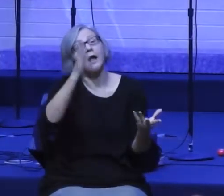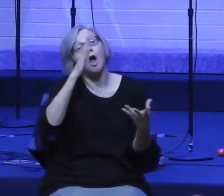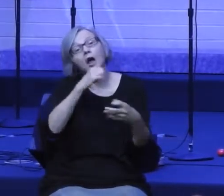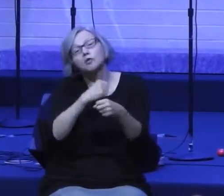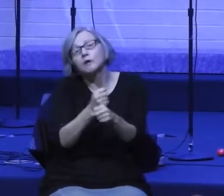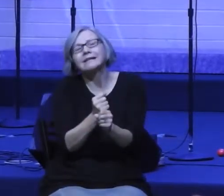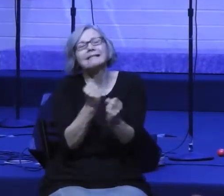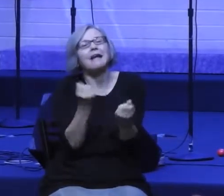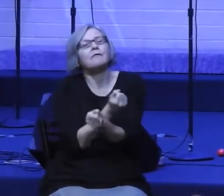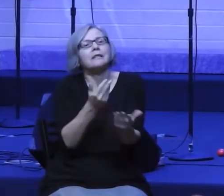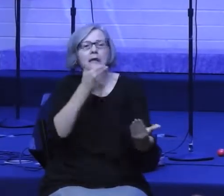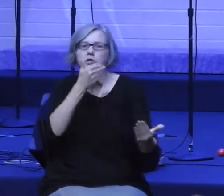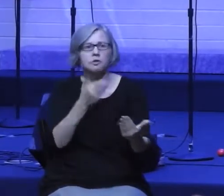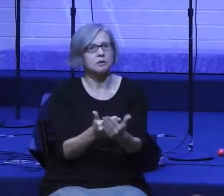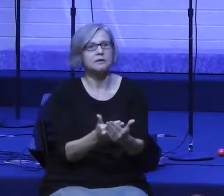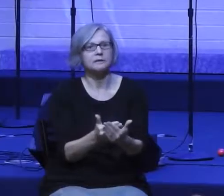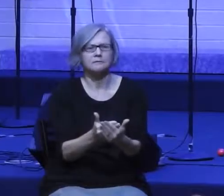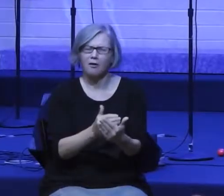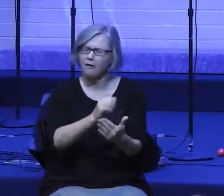Long ago.